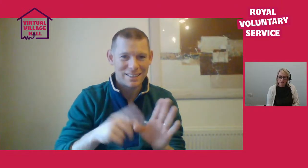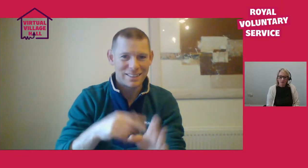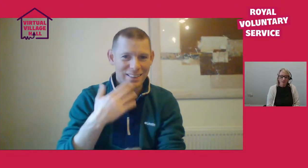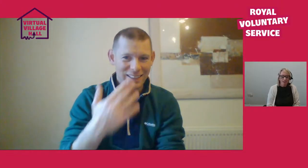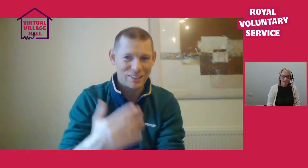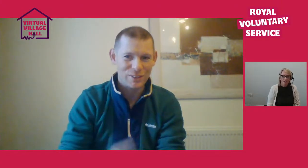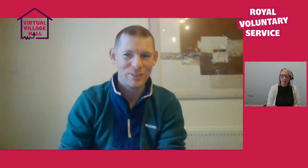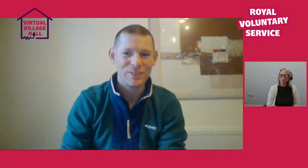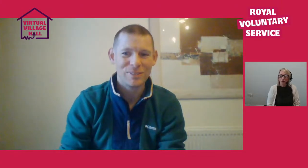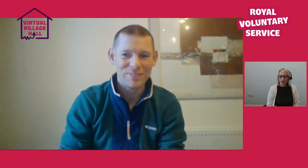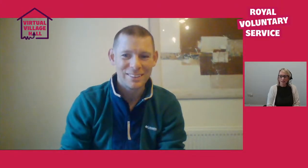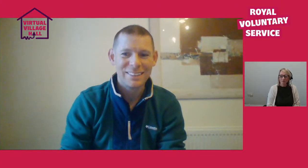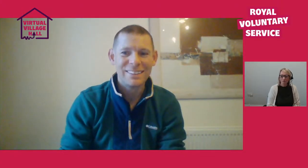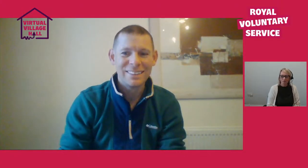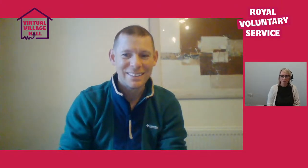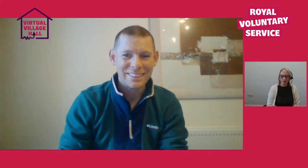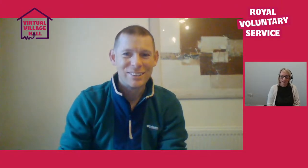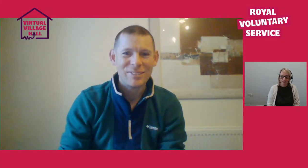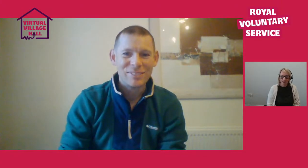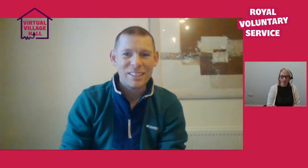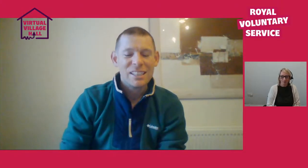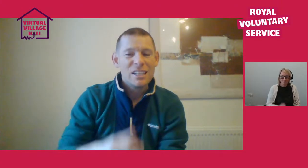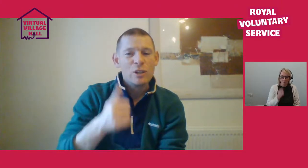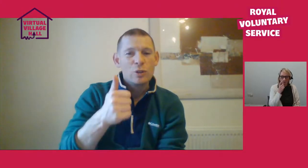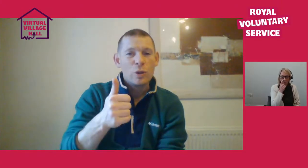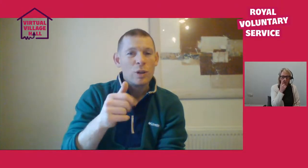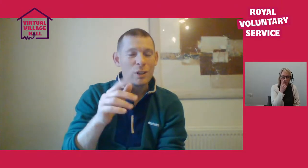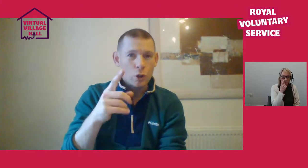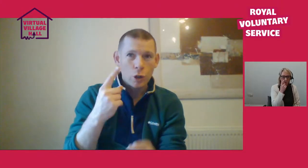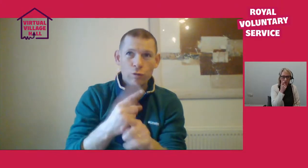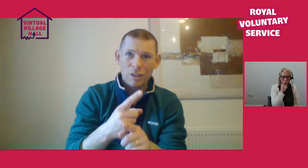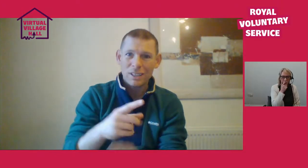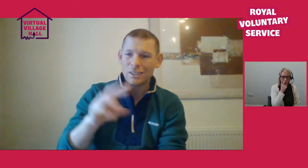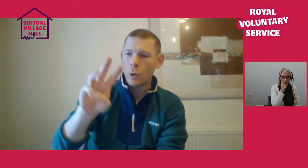right. Penny. Thanks, Penny.